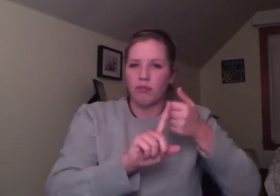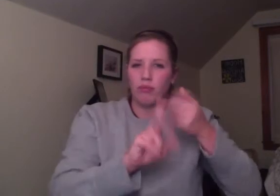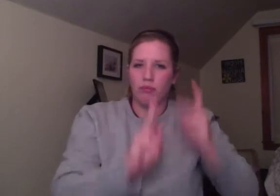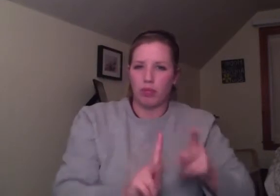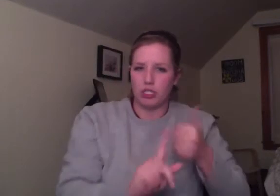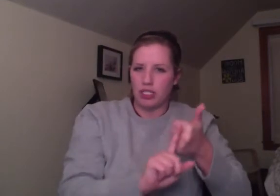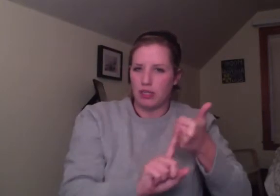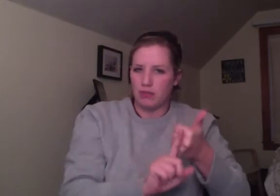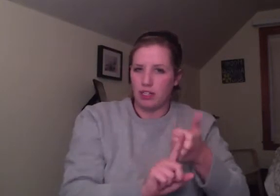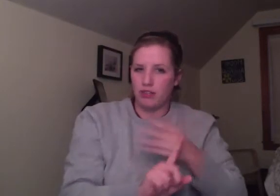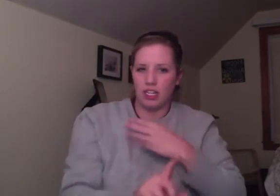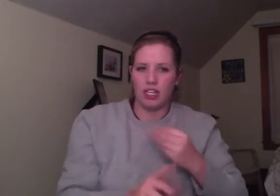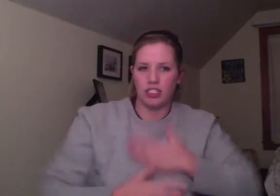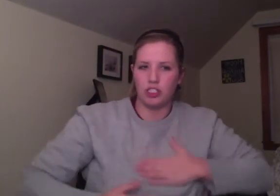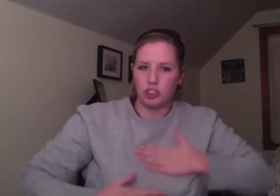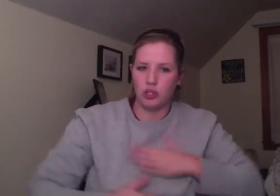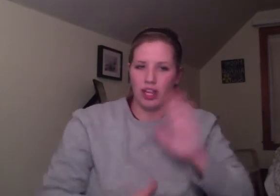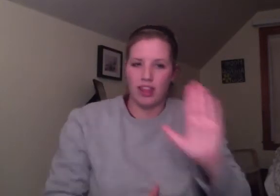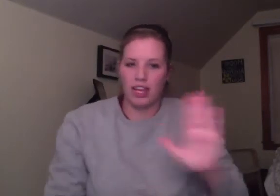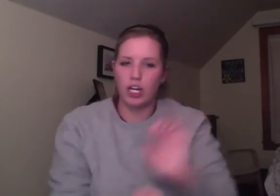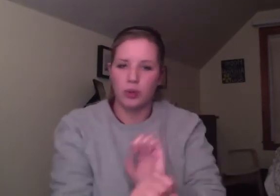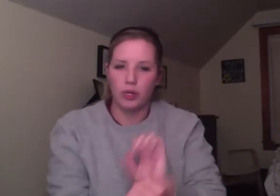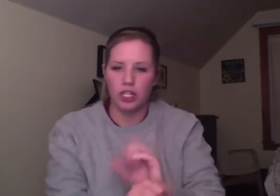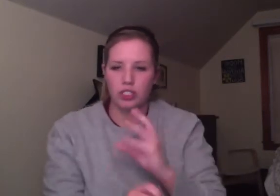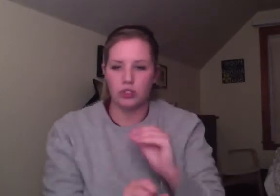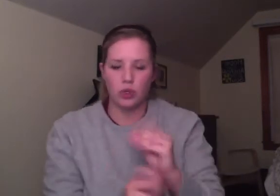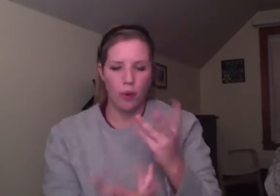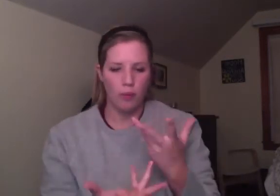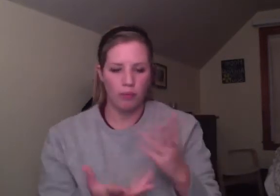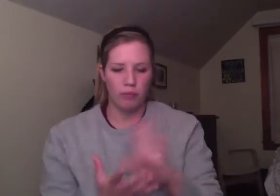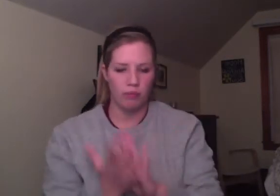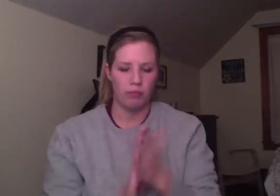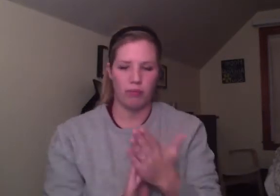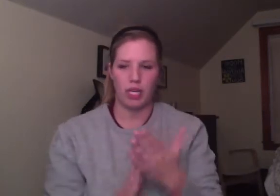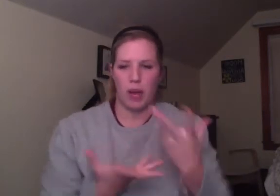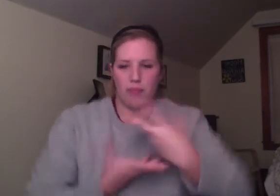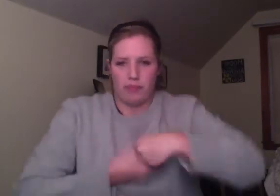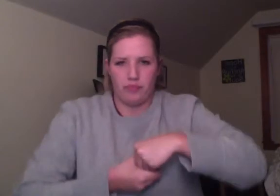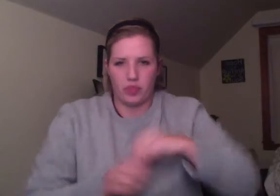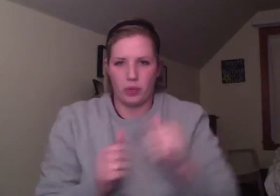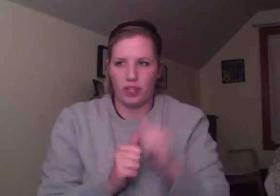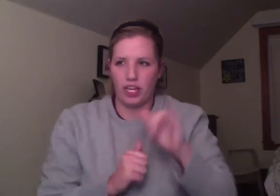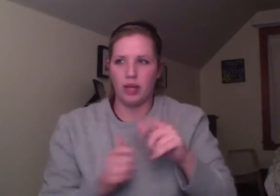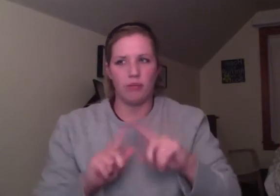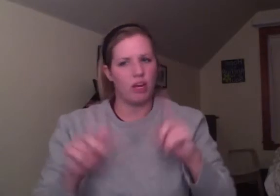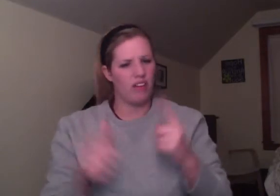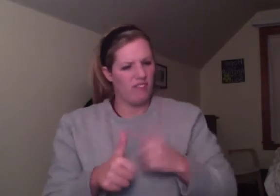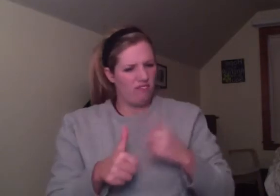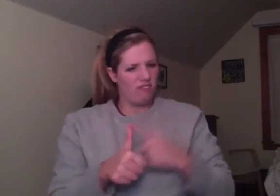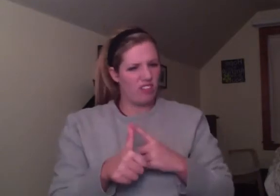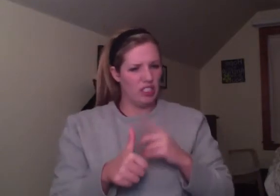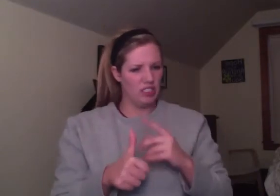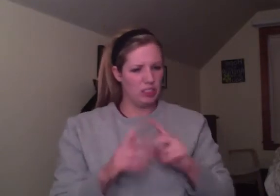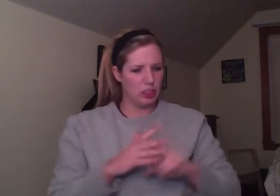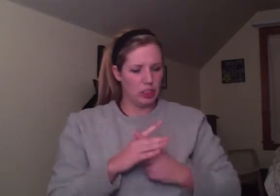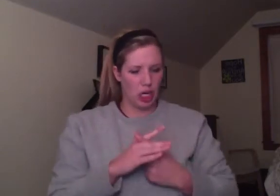and they like their work. So they decide to get into doing creative work, but when they're first starting out, they go through a long stretch of time where they